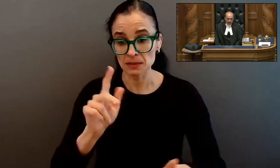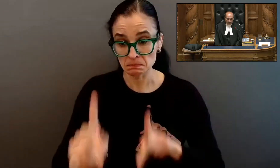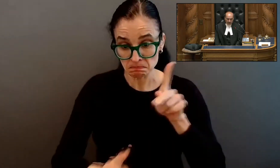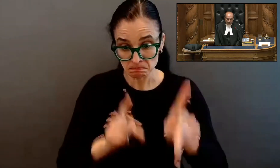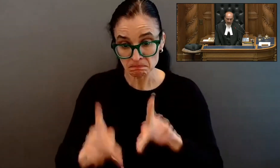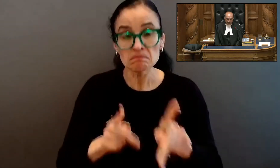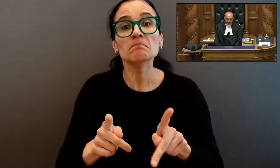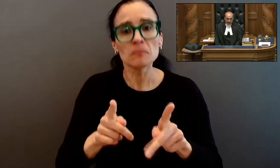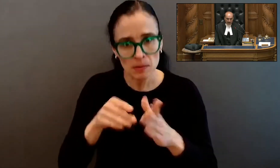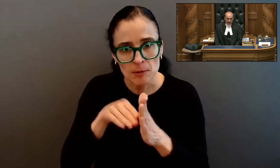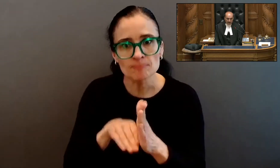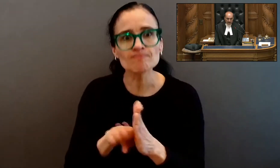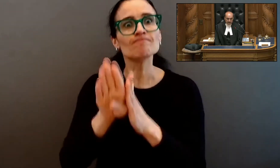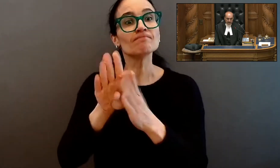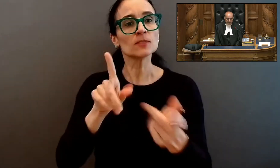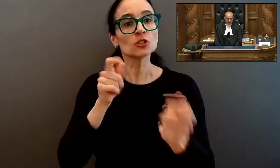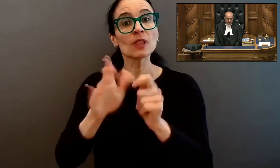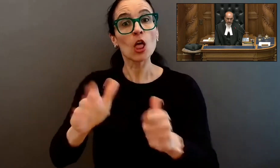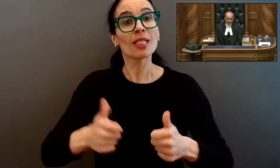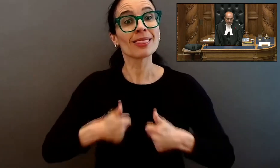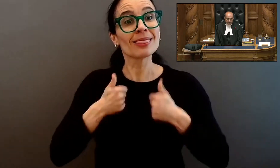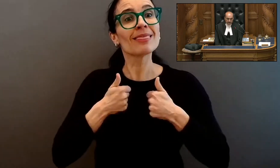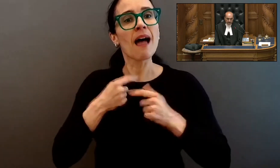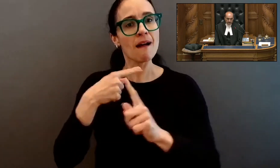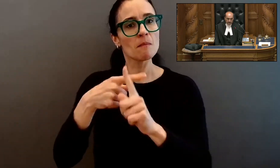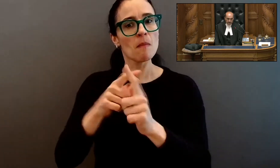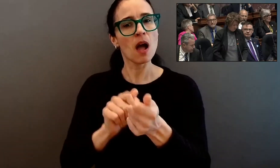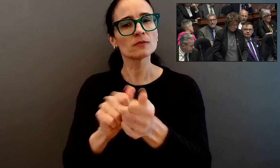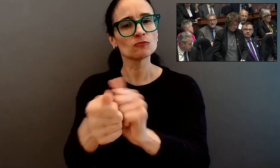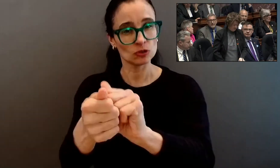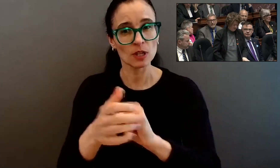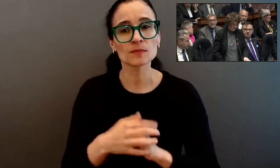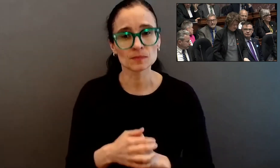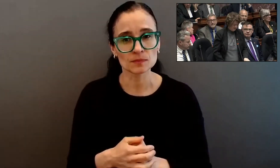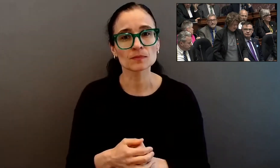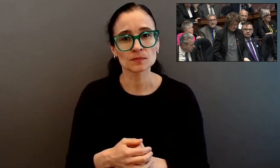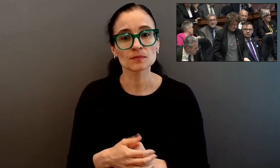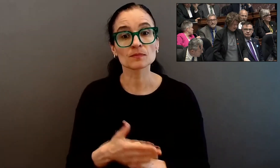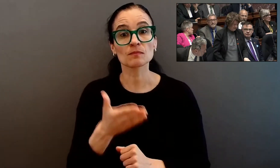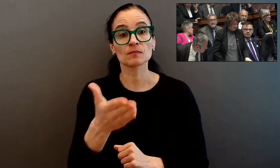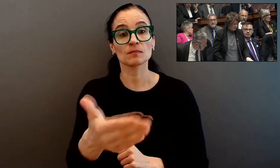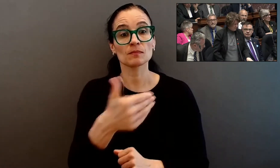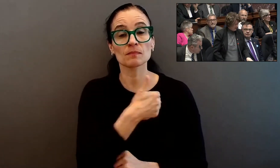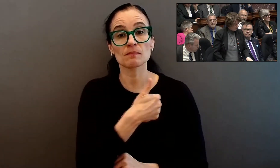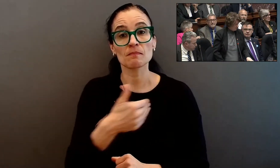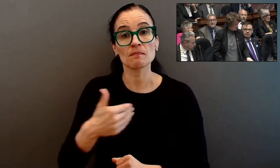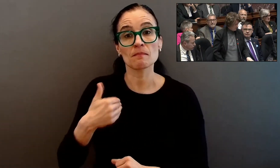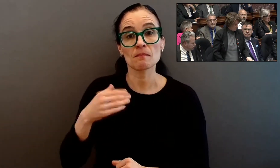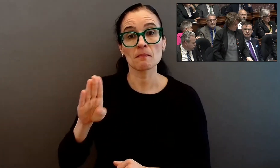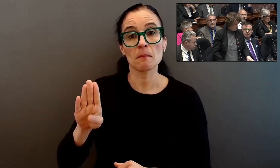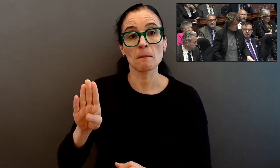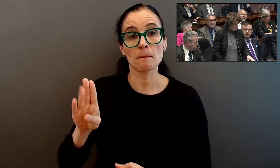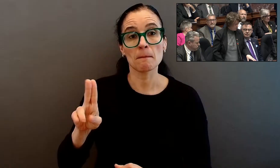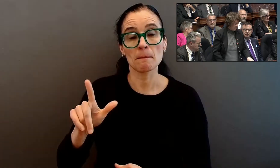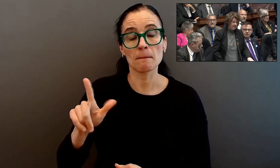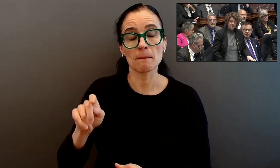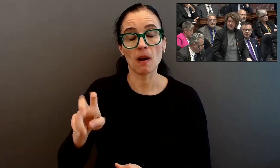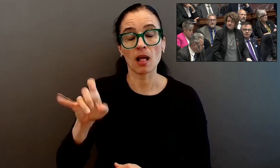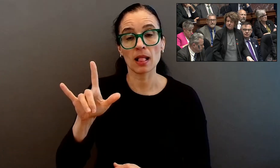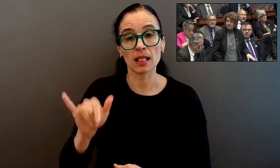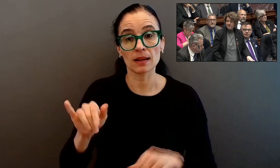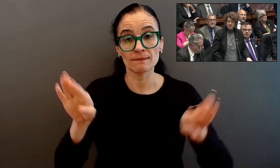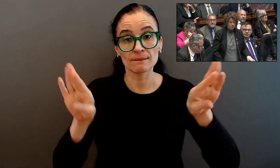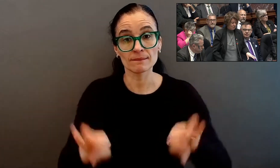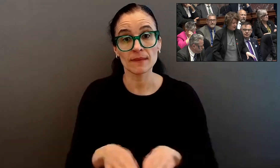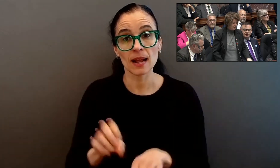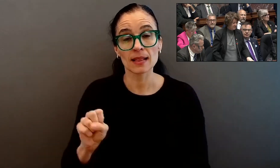Member for Bulkley Valley Stikine. Thank you, Mr. Speaker. And you know, this is kind of symptomatic of what's going on in this House, that we can't get